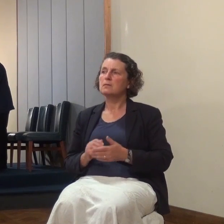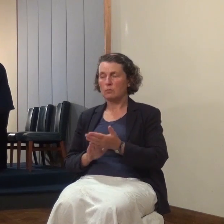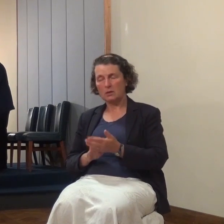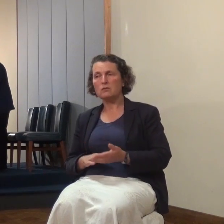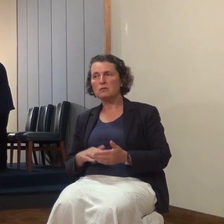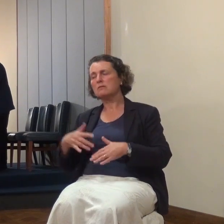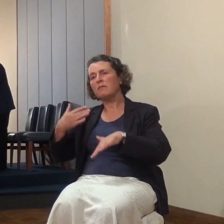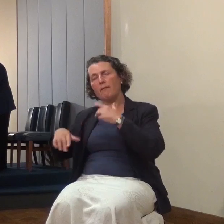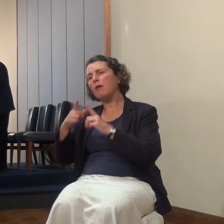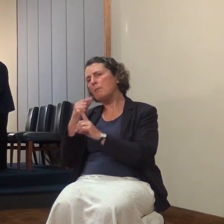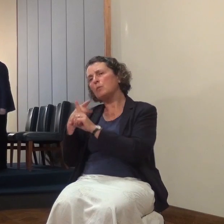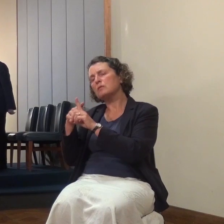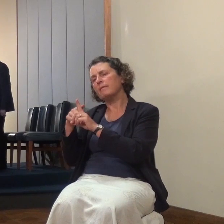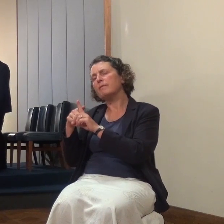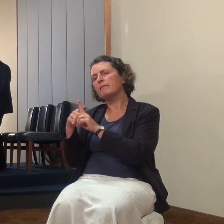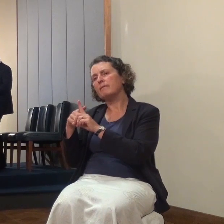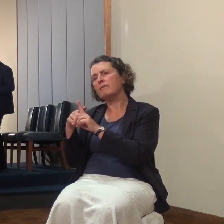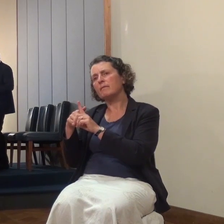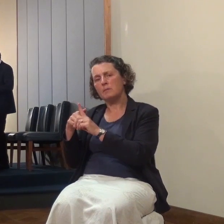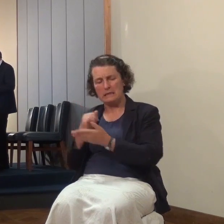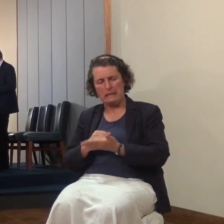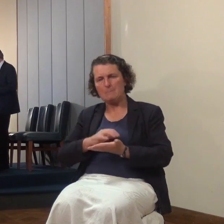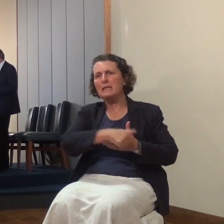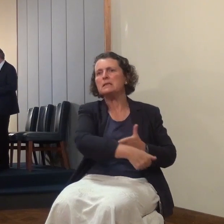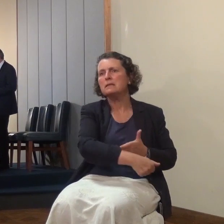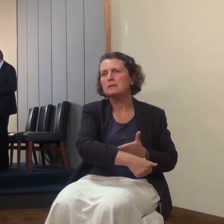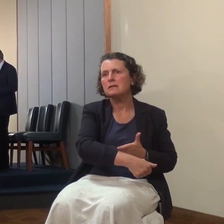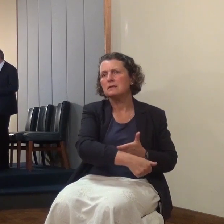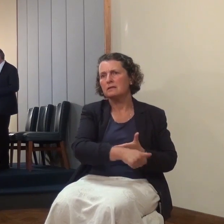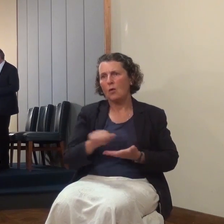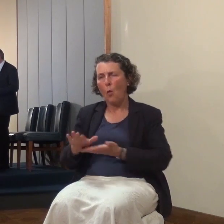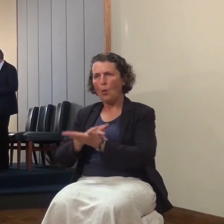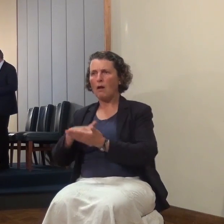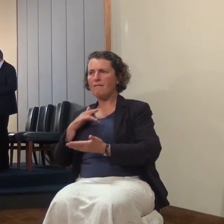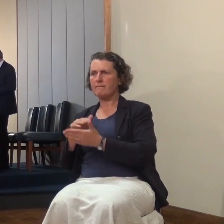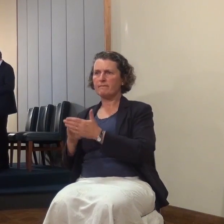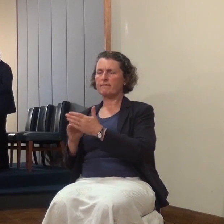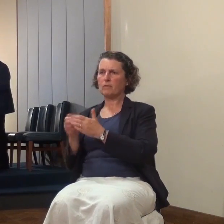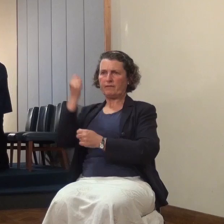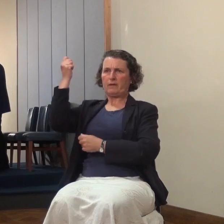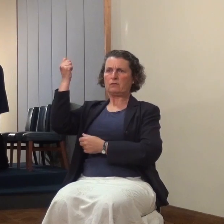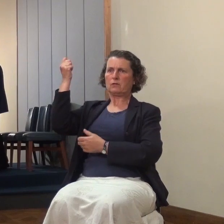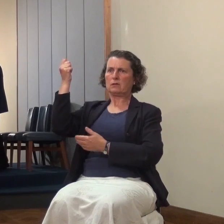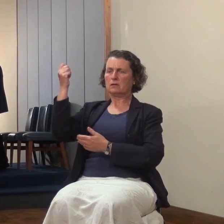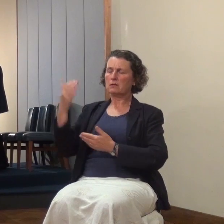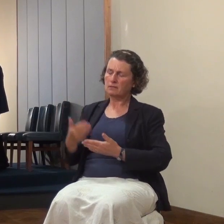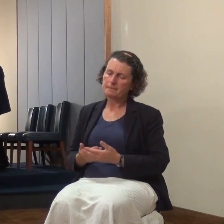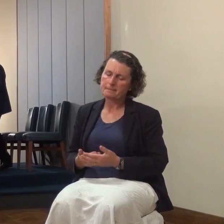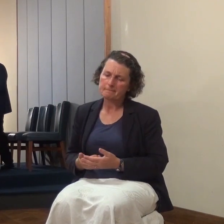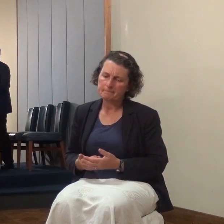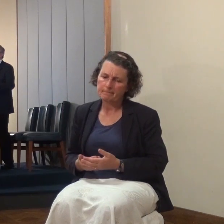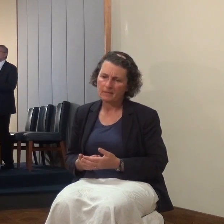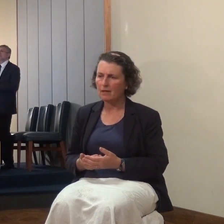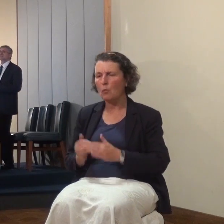affliction. Sin's defeat is the victory of holiness, and our being made conformed to the image of God's Son. And now